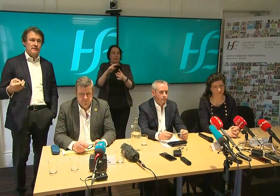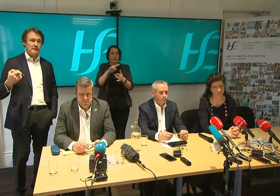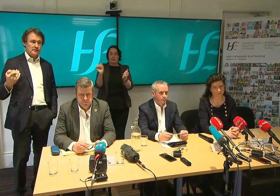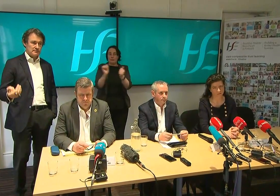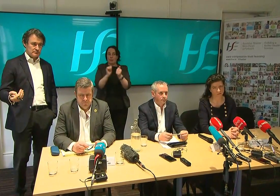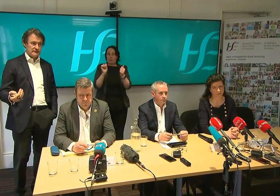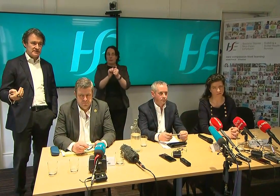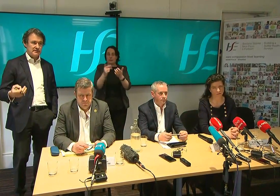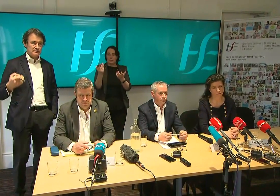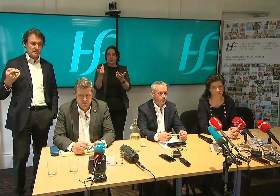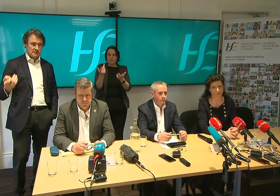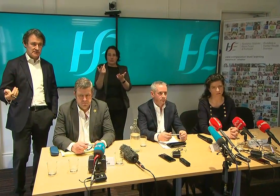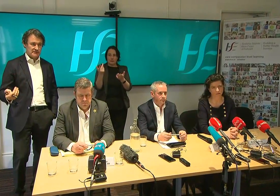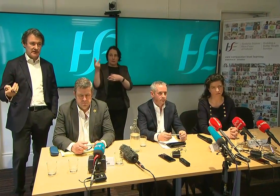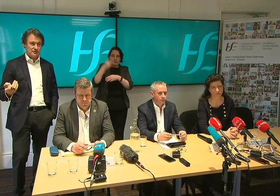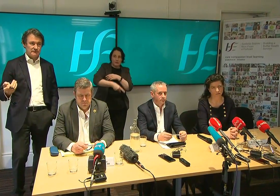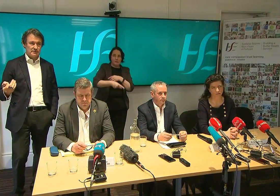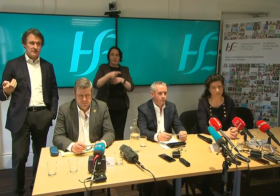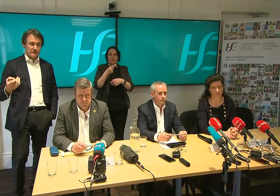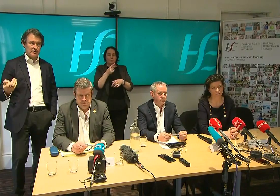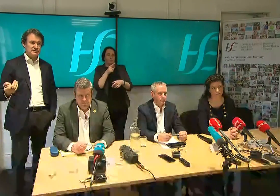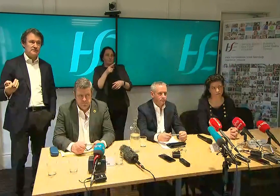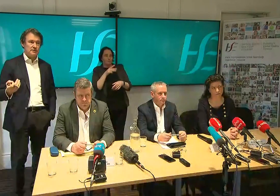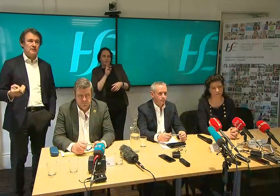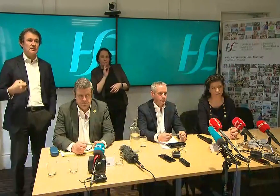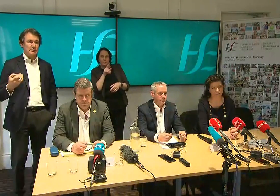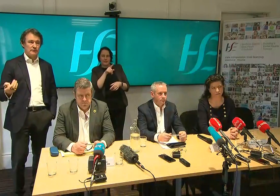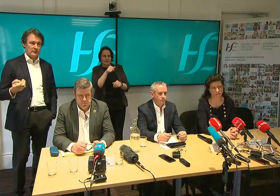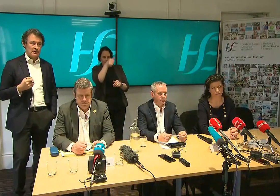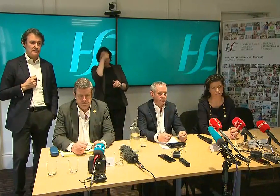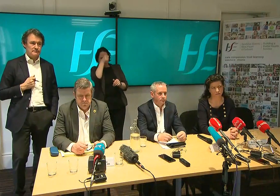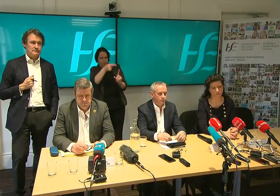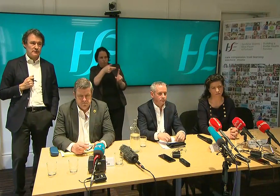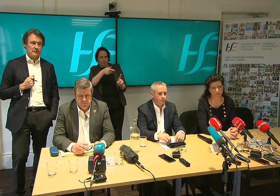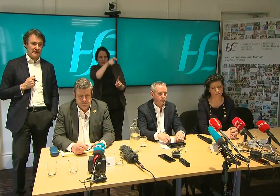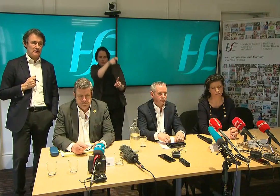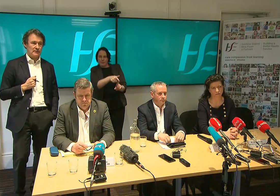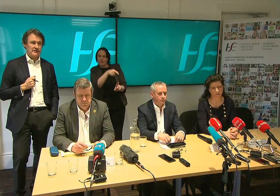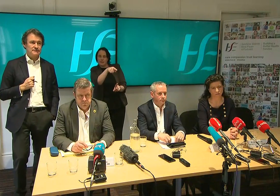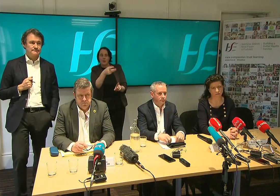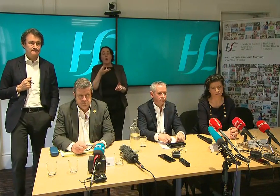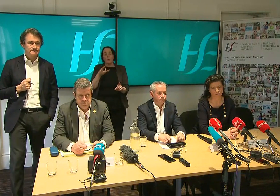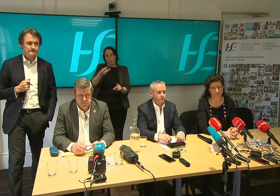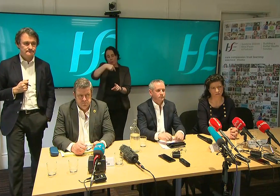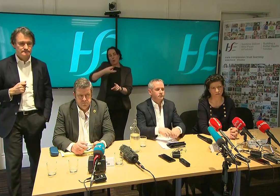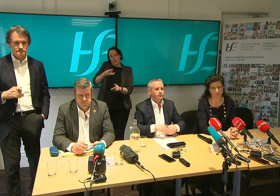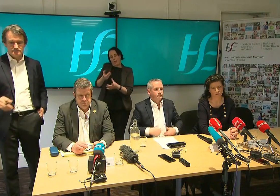of privacy, identification of the person, and we will make a complaint.